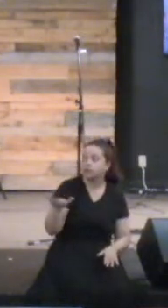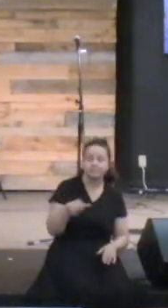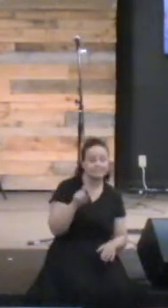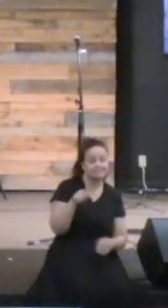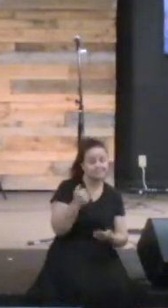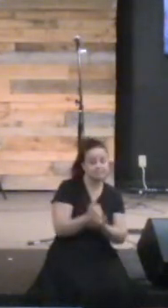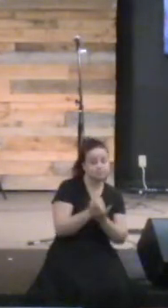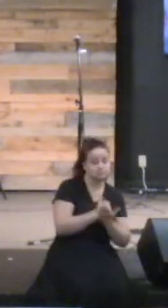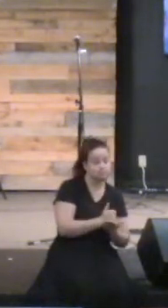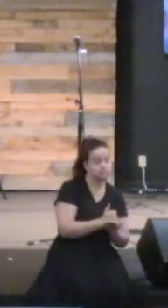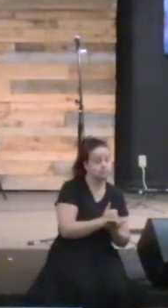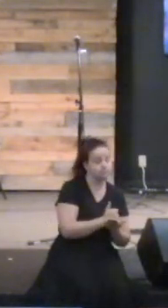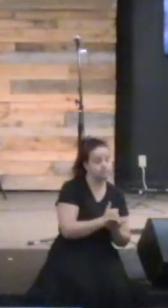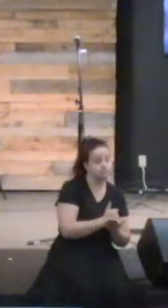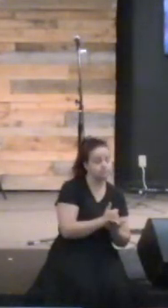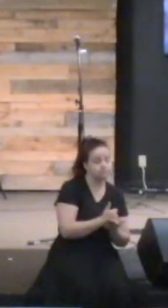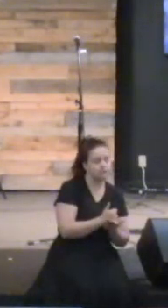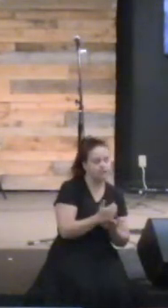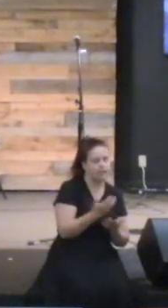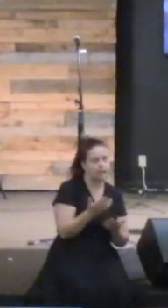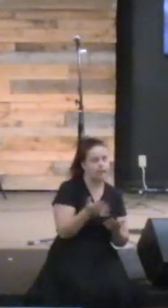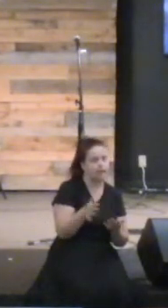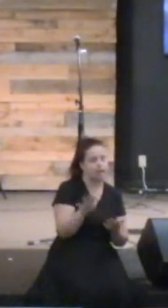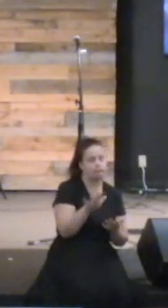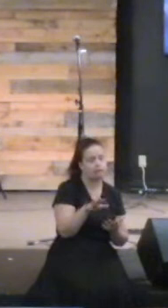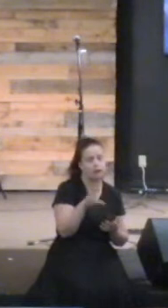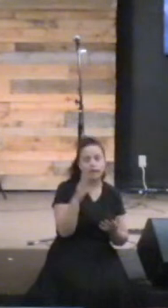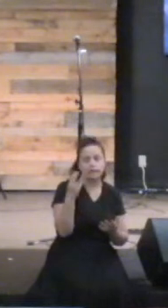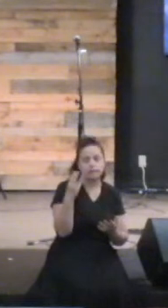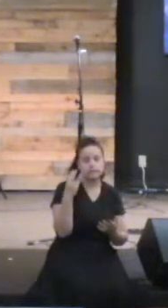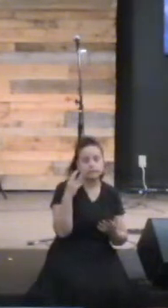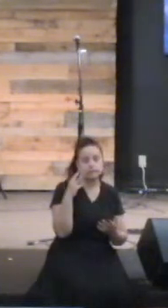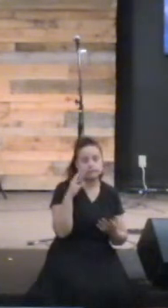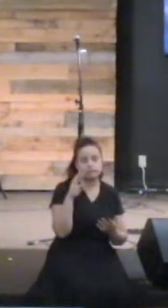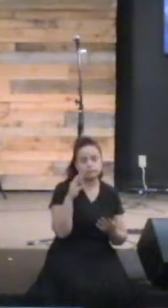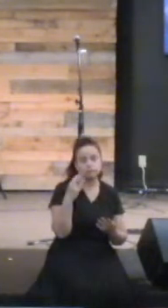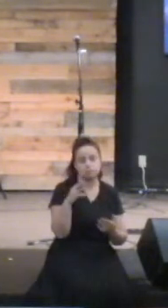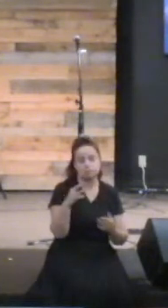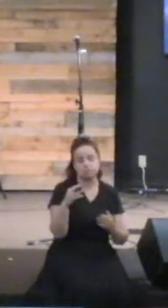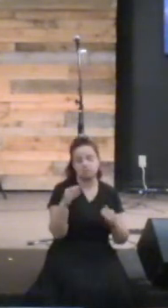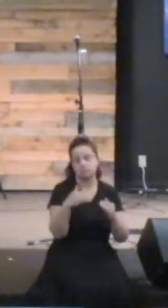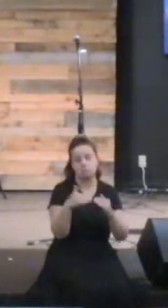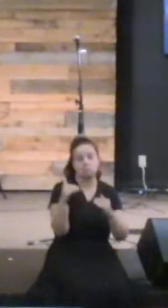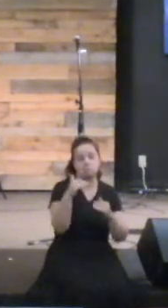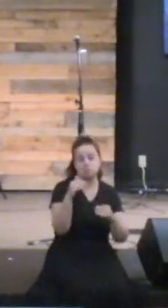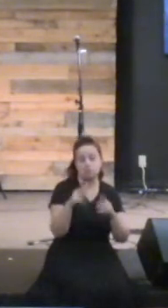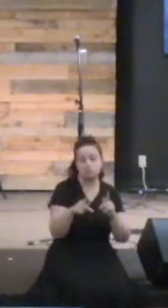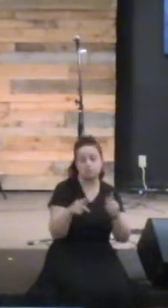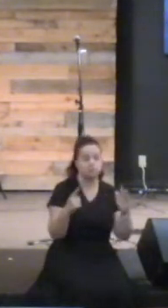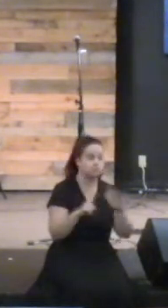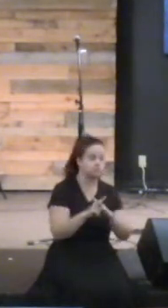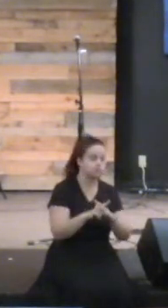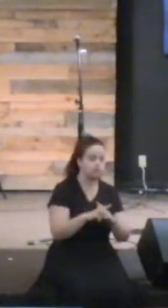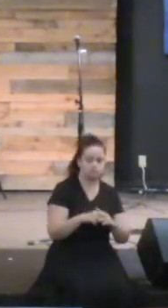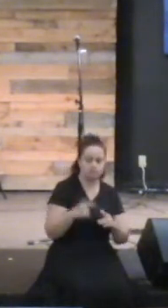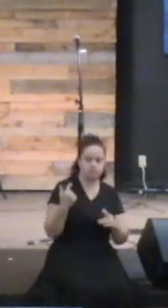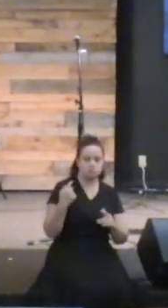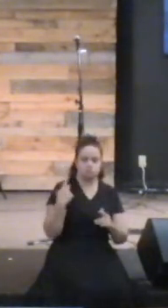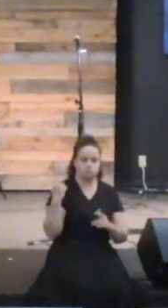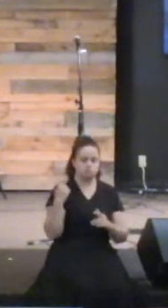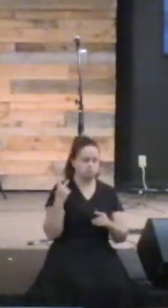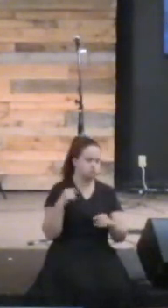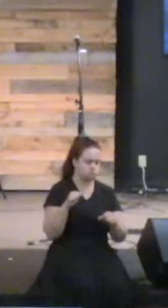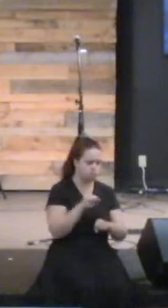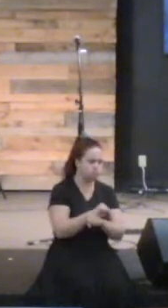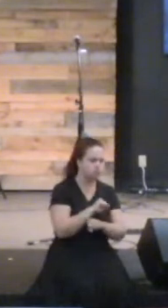we need some help and like 16 plus people came out to that to help us move I mean we did our part thank God uh